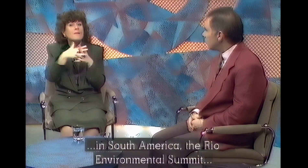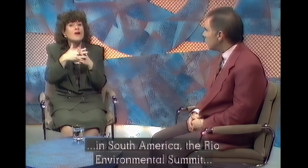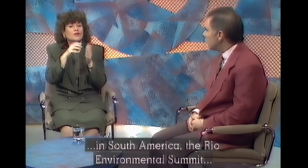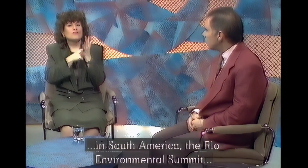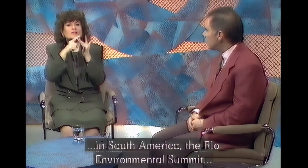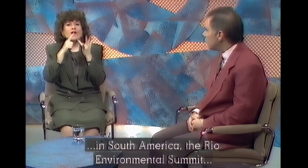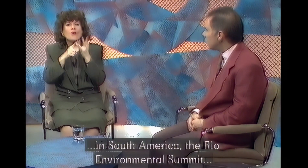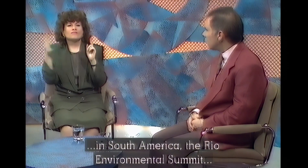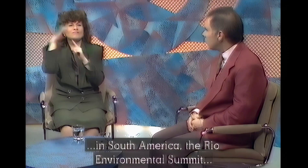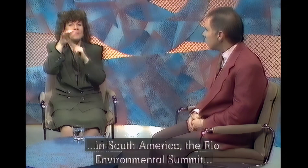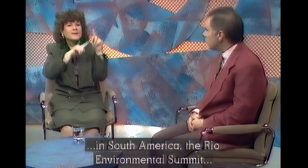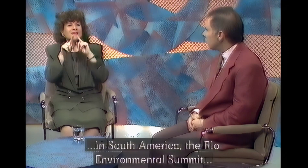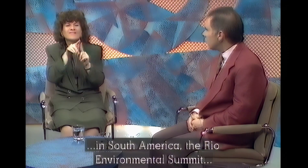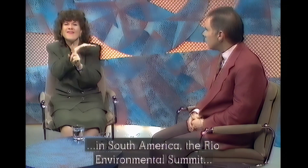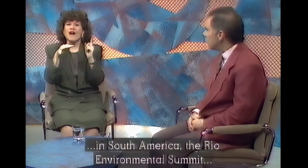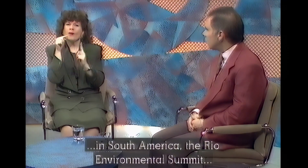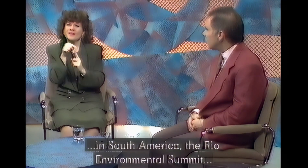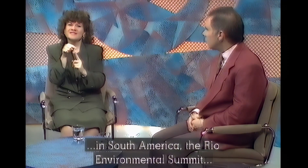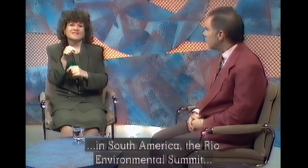in South America, the Rio Environmental Summit,